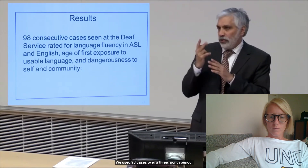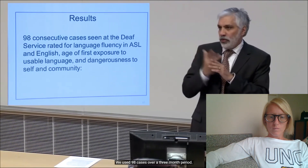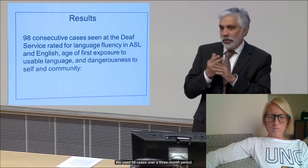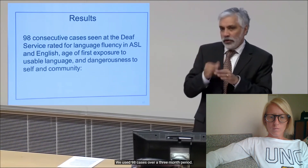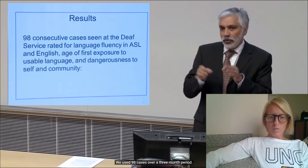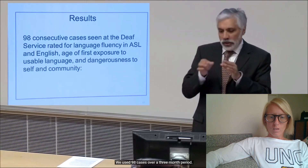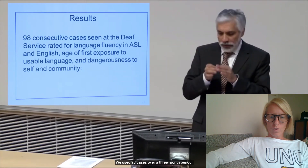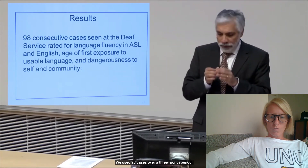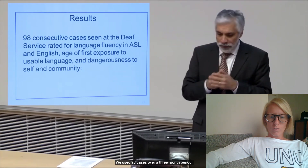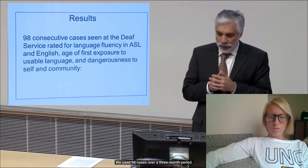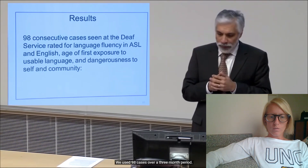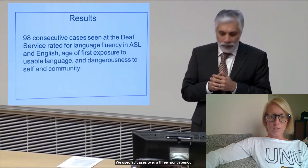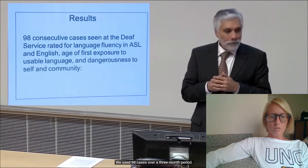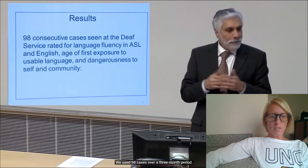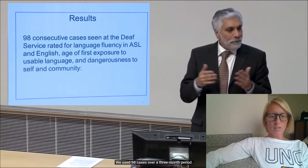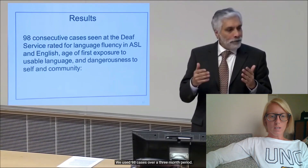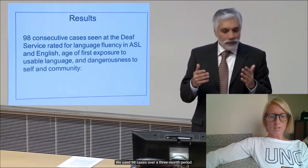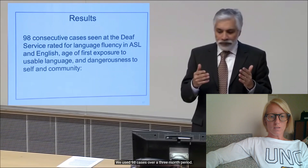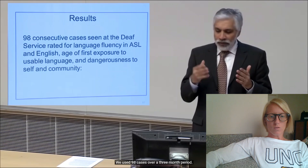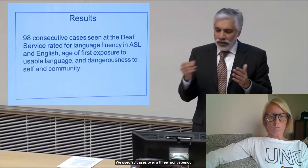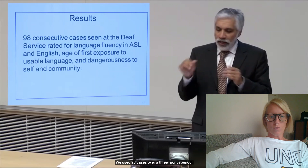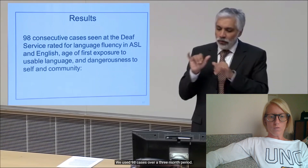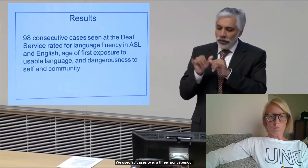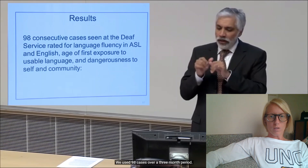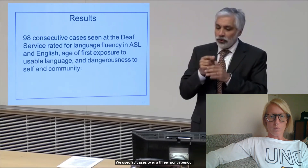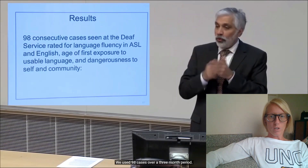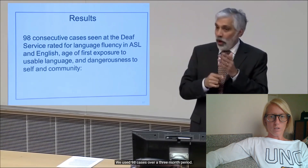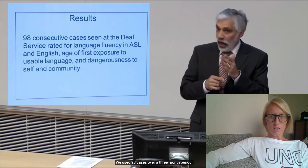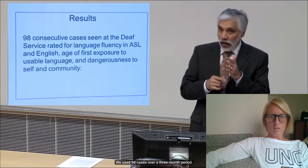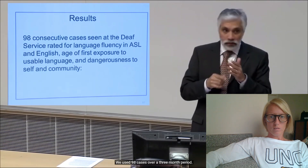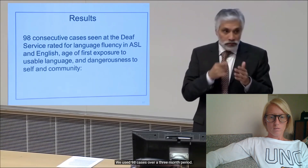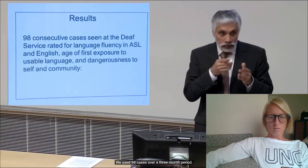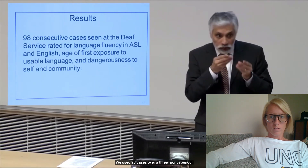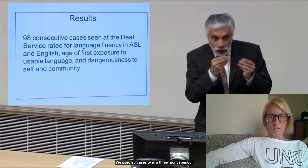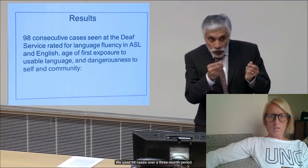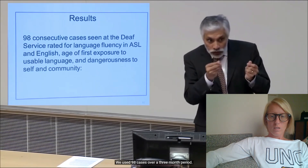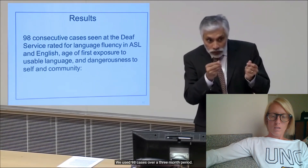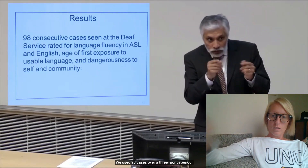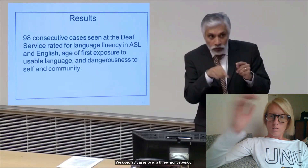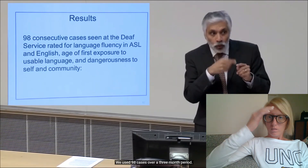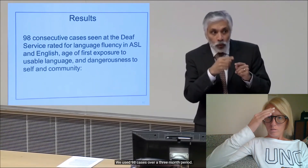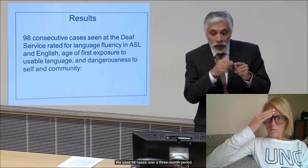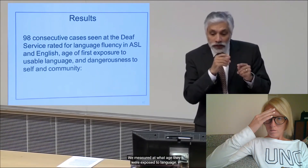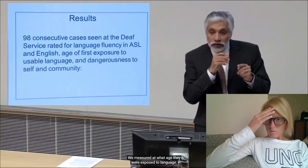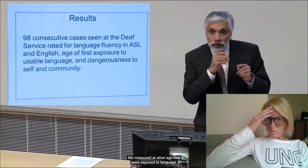We used 98 cases. We used 98 cases Over a 3-month period.